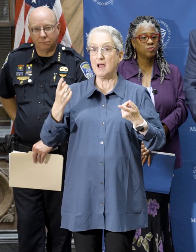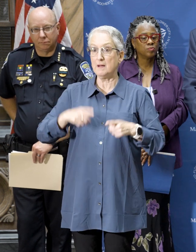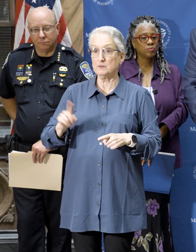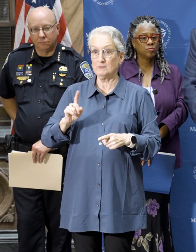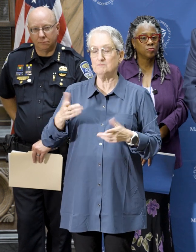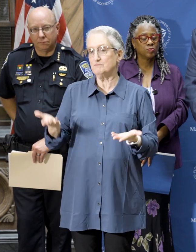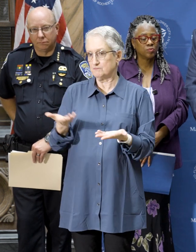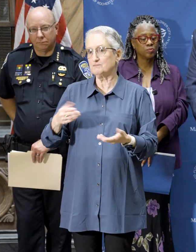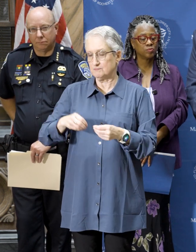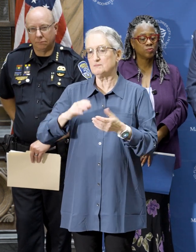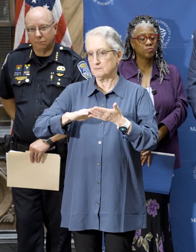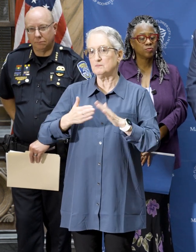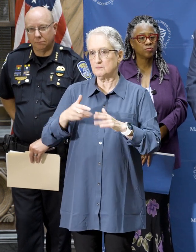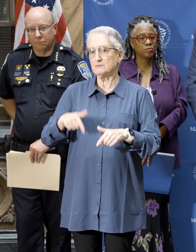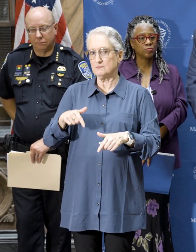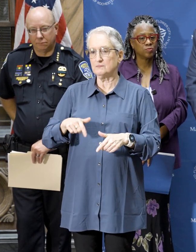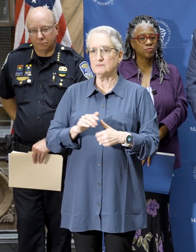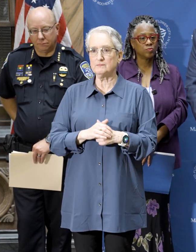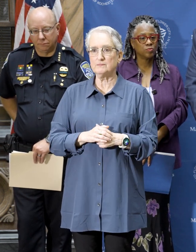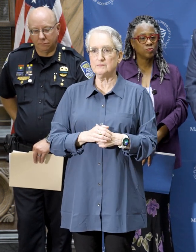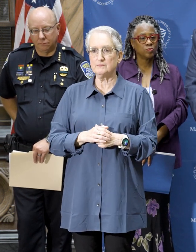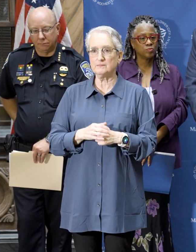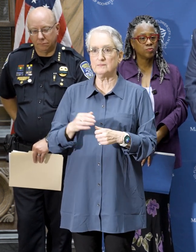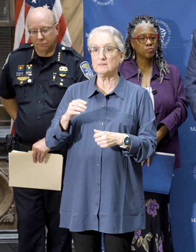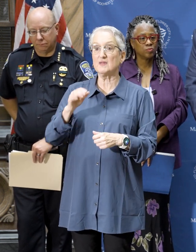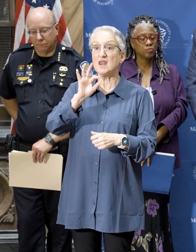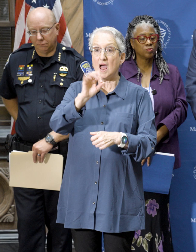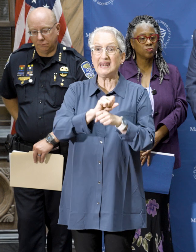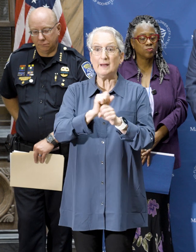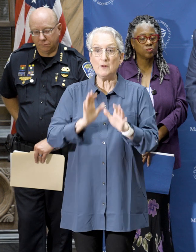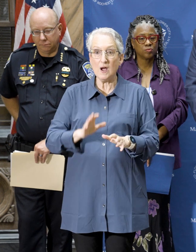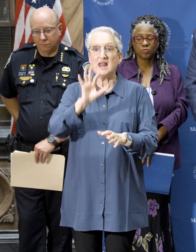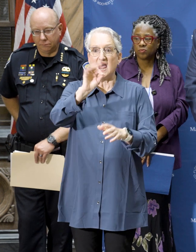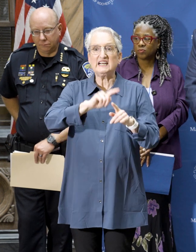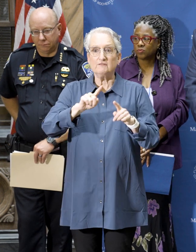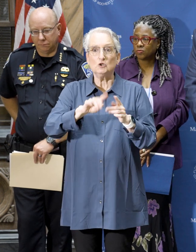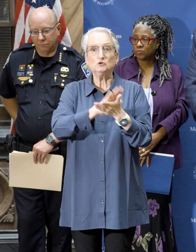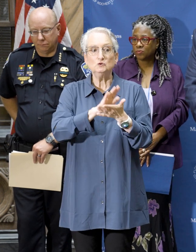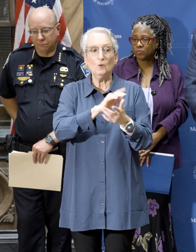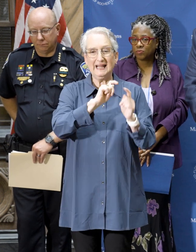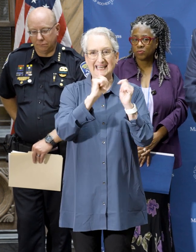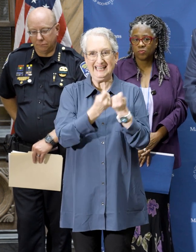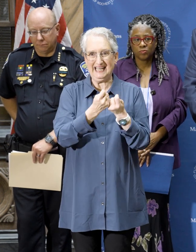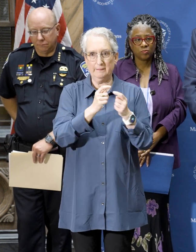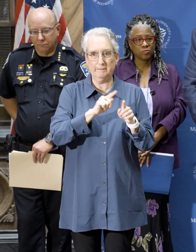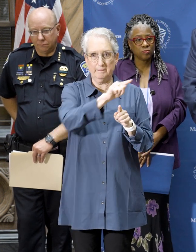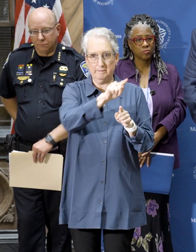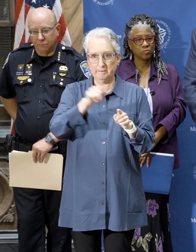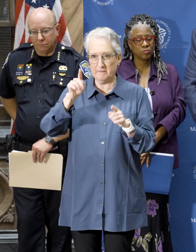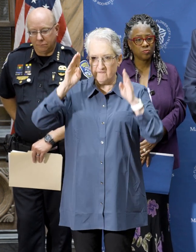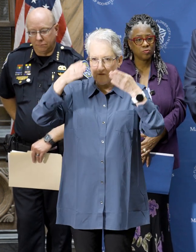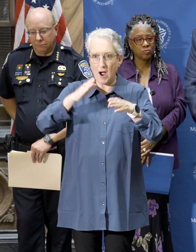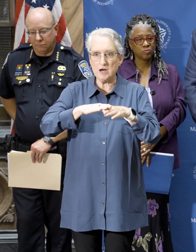9 Pathways to Peace workers that are in 9 across 9 schools, focused on helping our students who need the most support. Our school-based staff